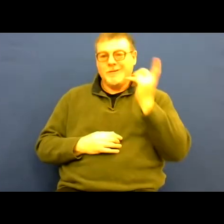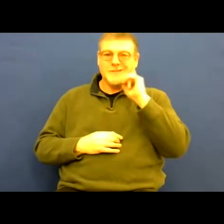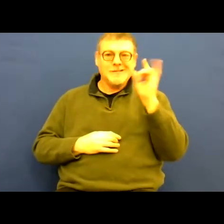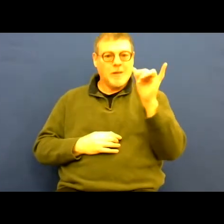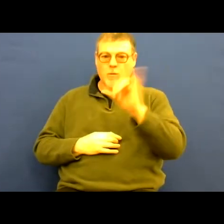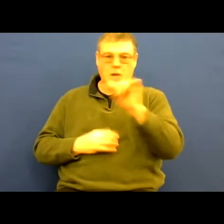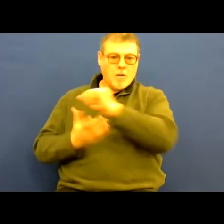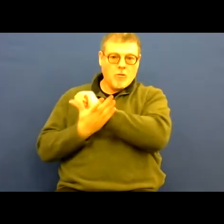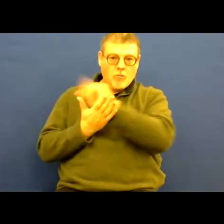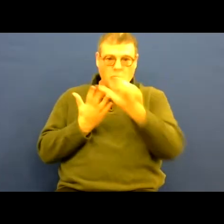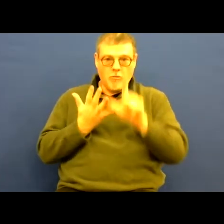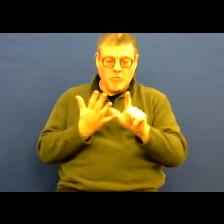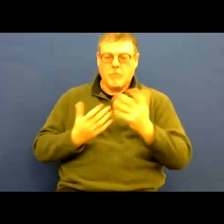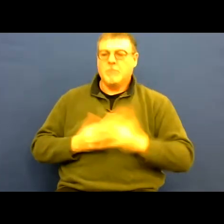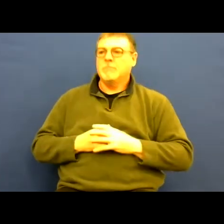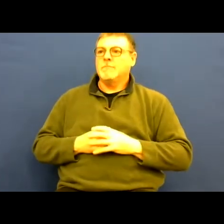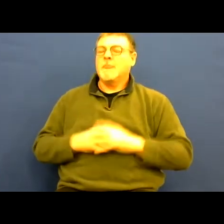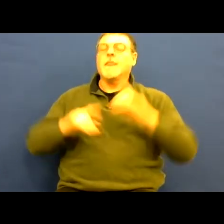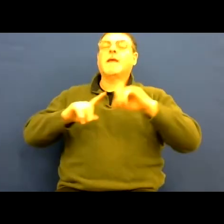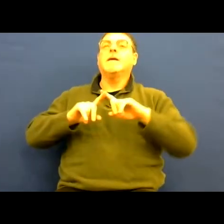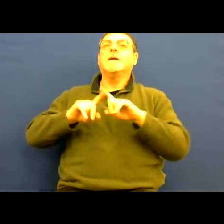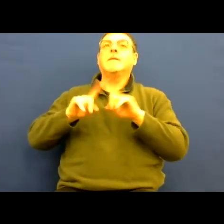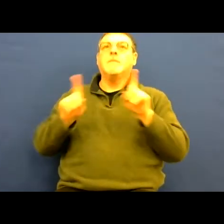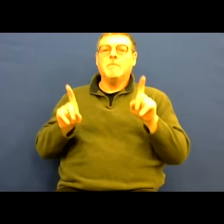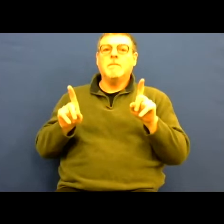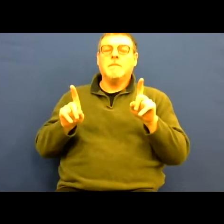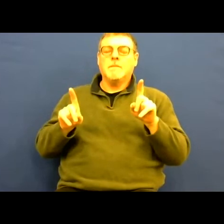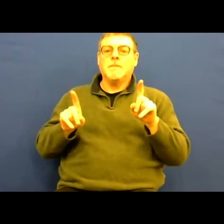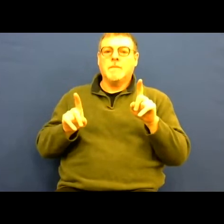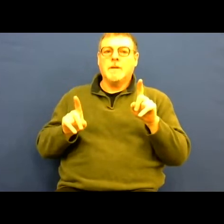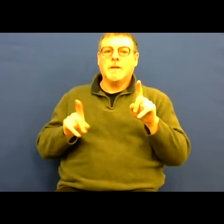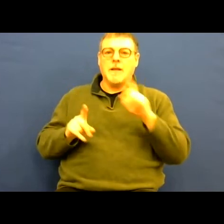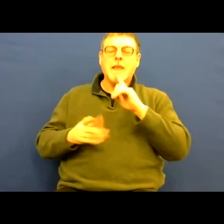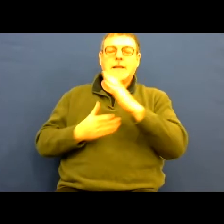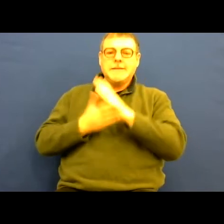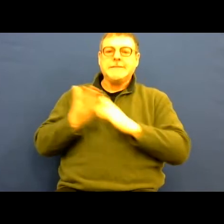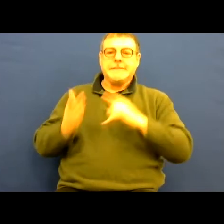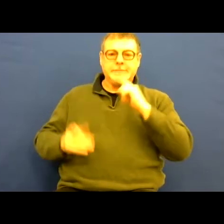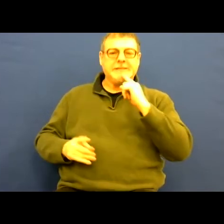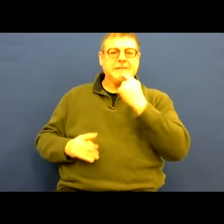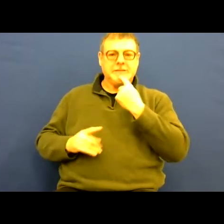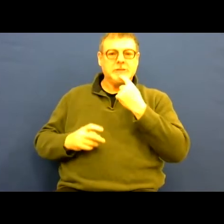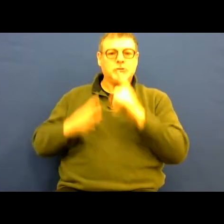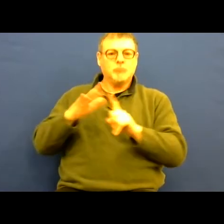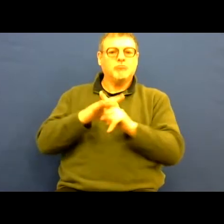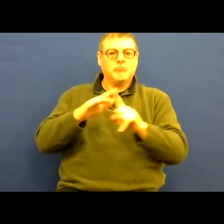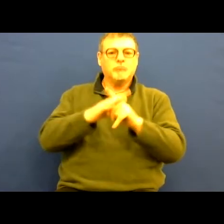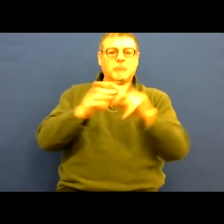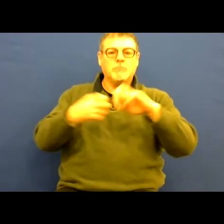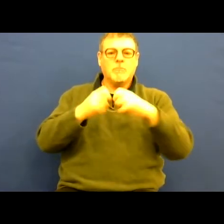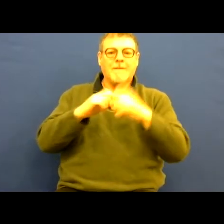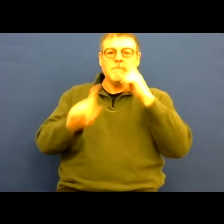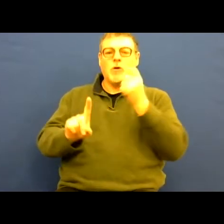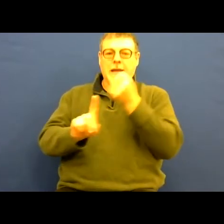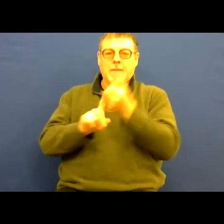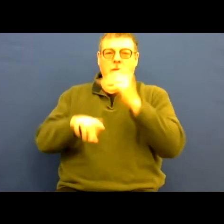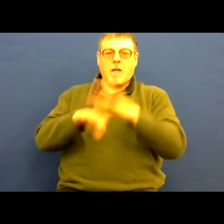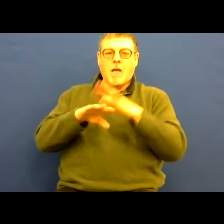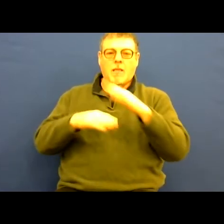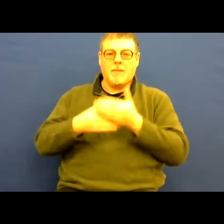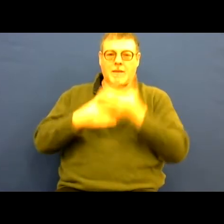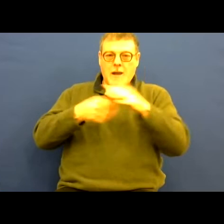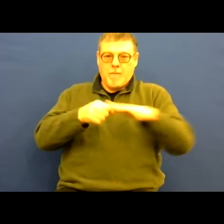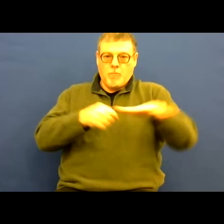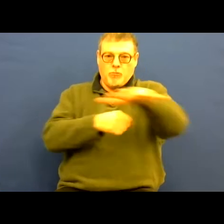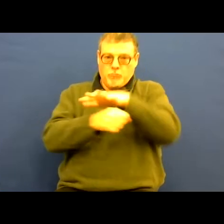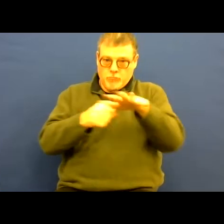all agreed. Again, I can't speak for them, but there were some serious issues on the potential impacts for the neighborhood. So unless they can come up